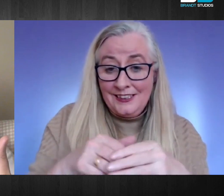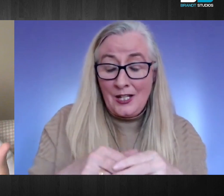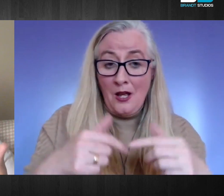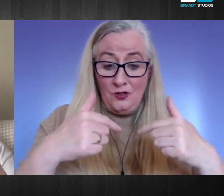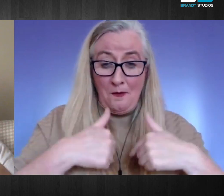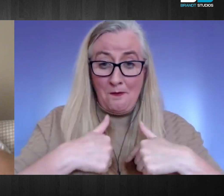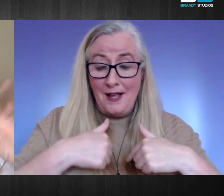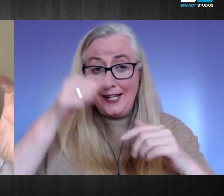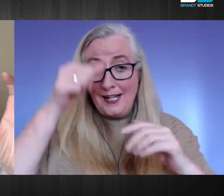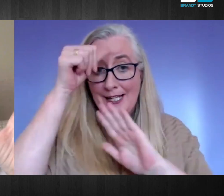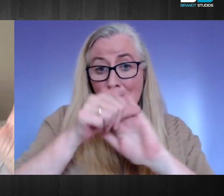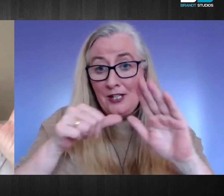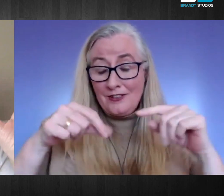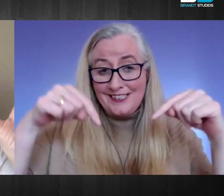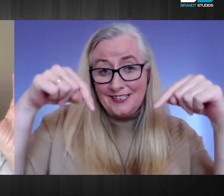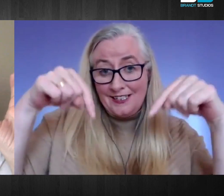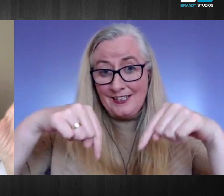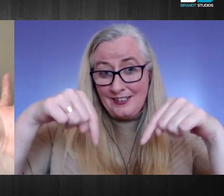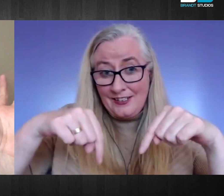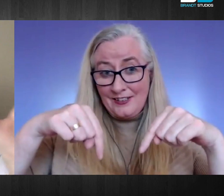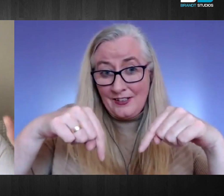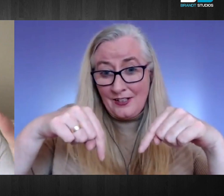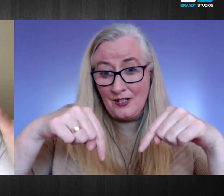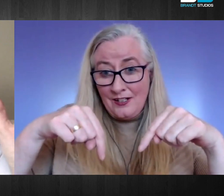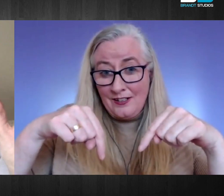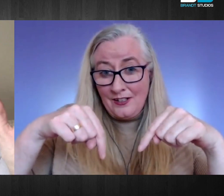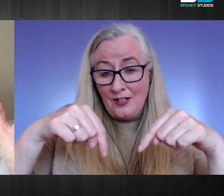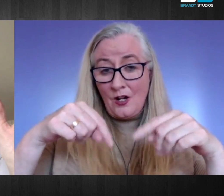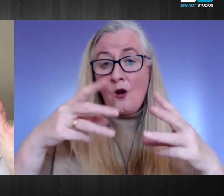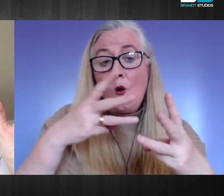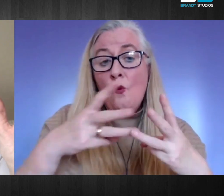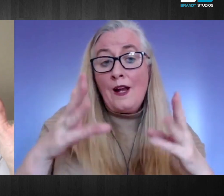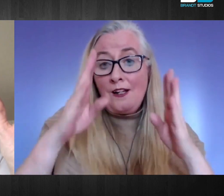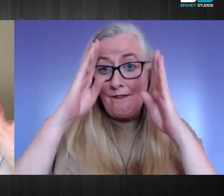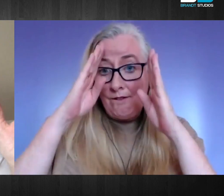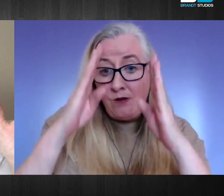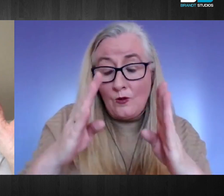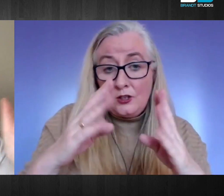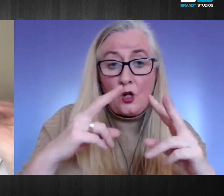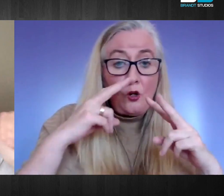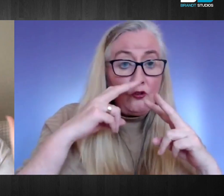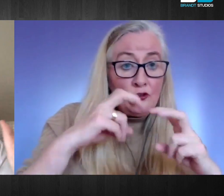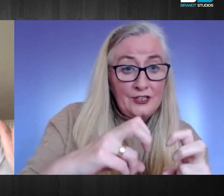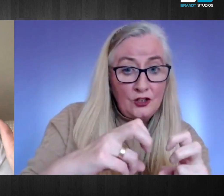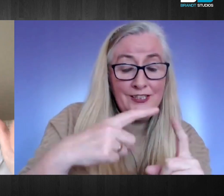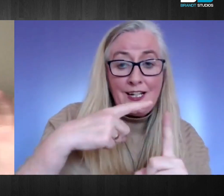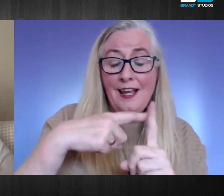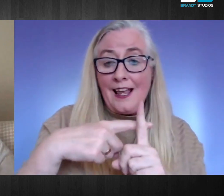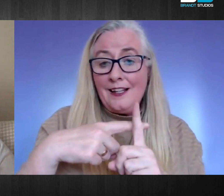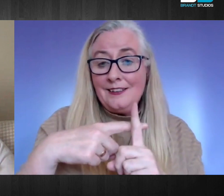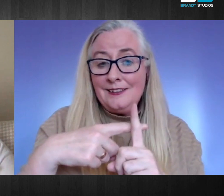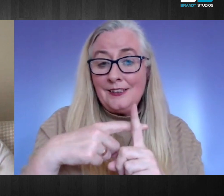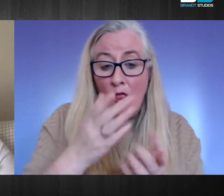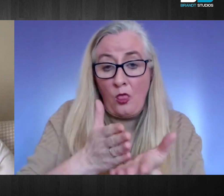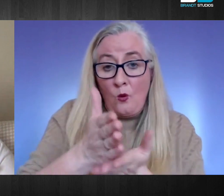has been in those charities that are focused both on research and on patient care. In times of crises, it's